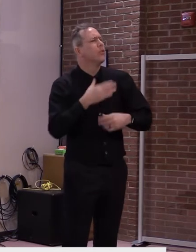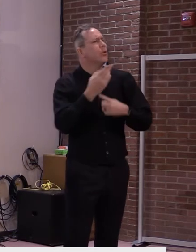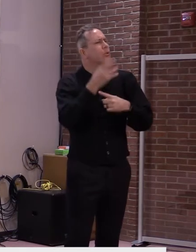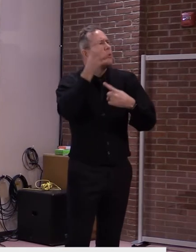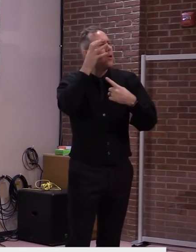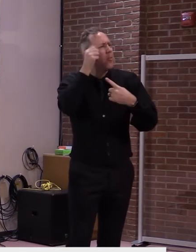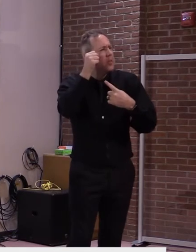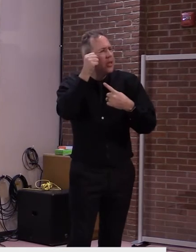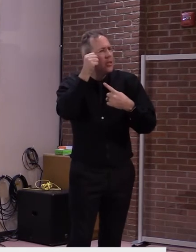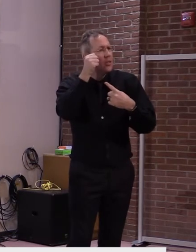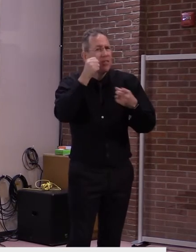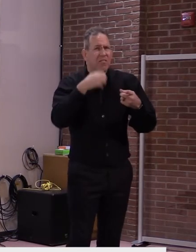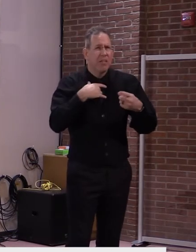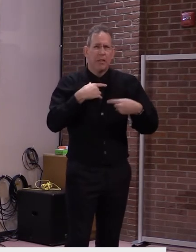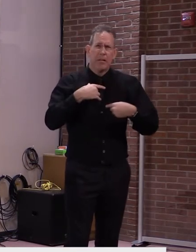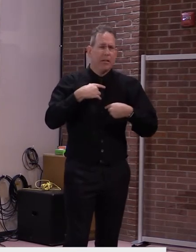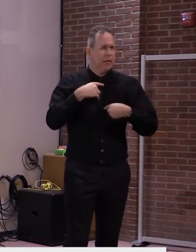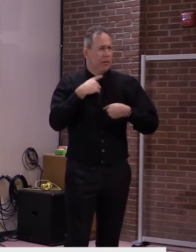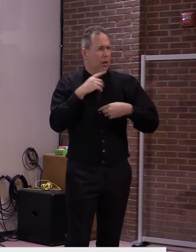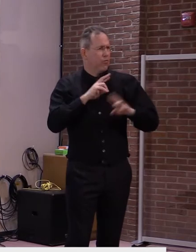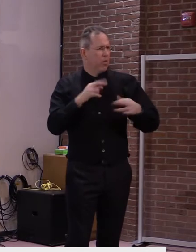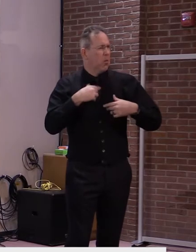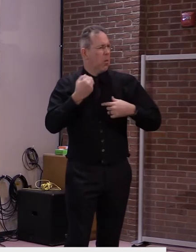doses. As I mentioned,